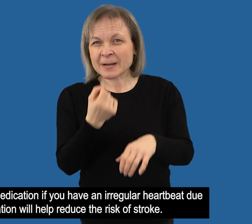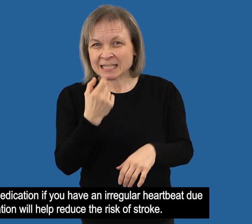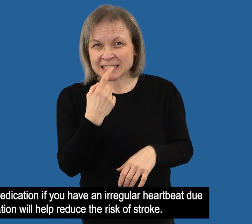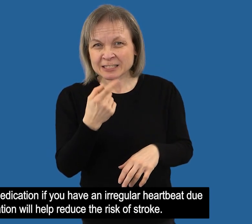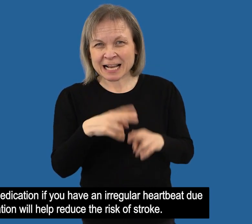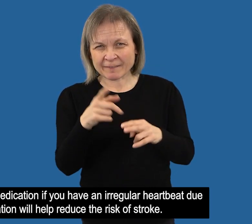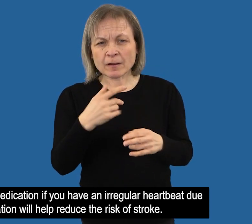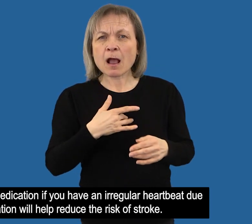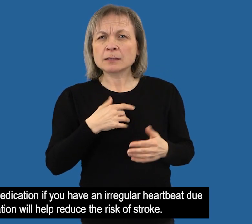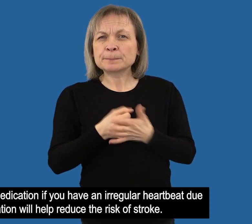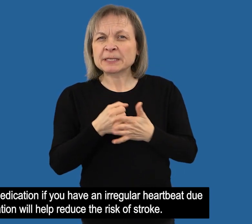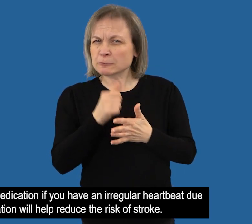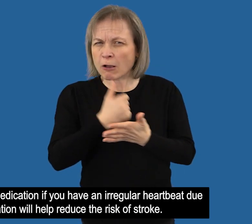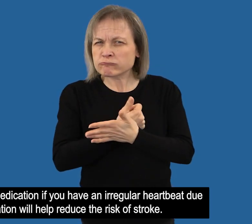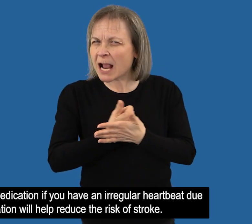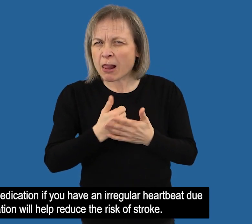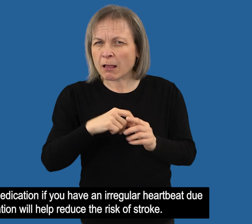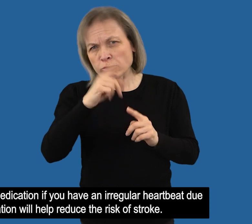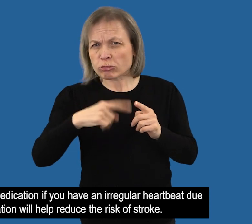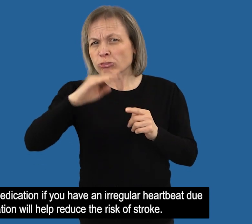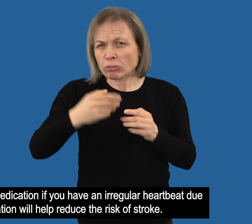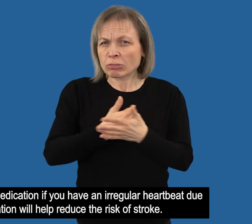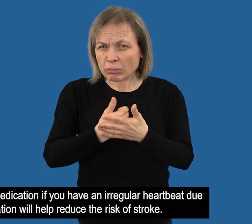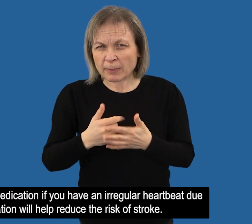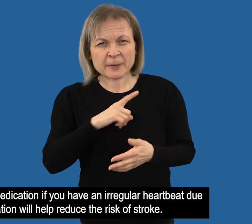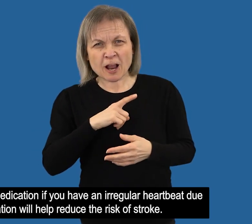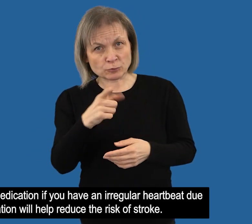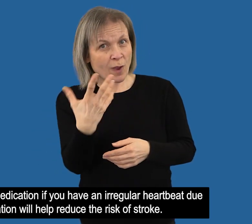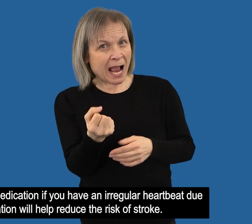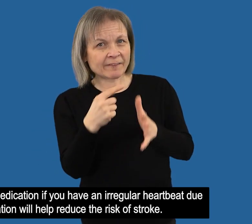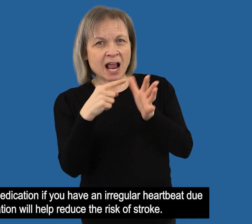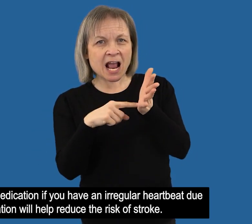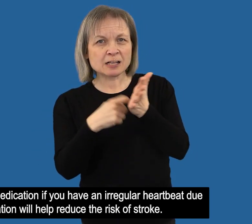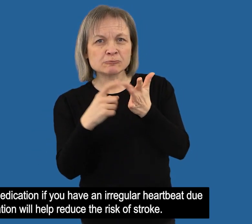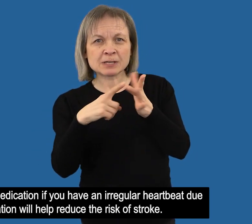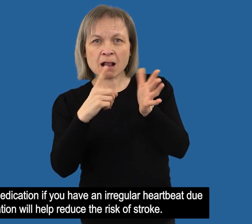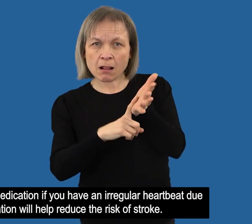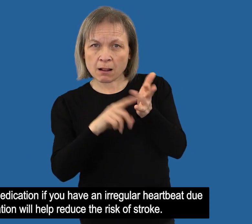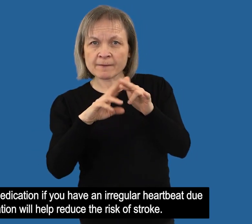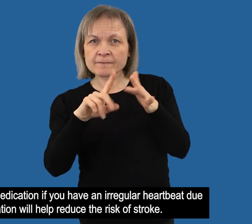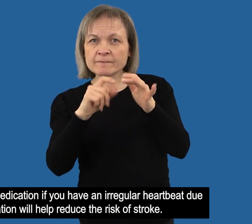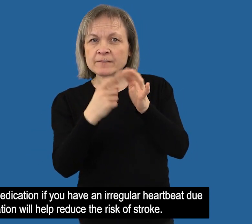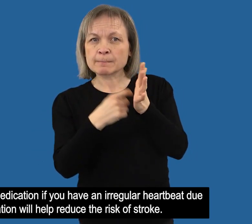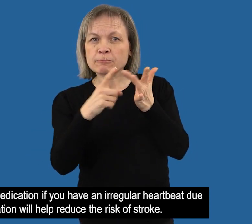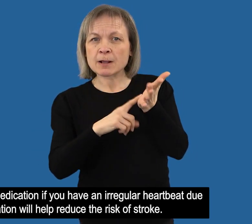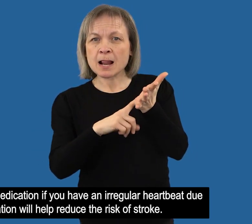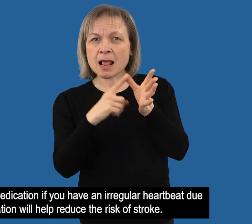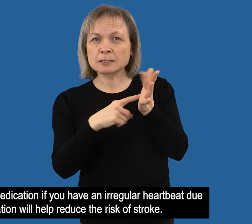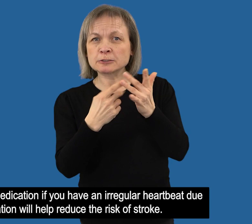Taking anticoagulant medication if you have an irregular heartbeat due to atrial fibrillation will help reduce the risk of